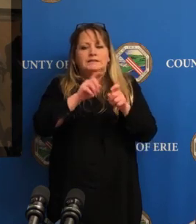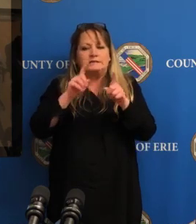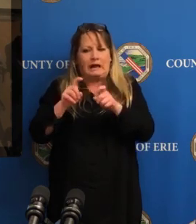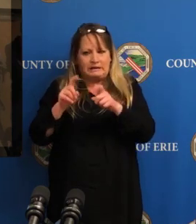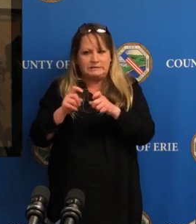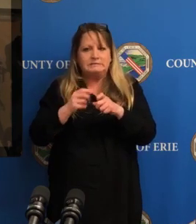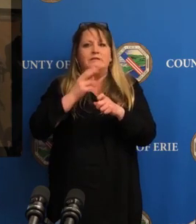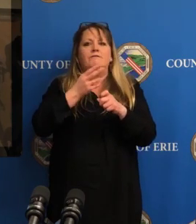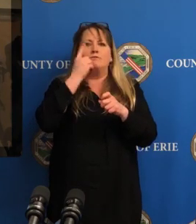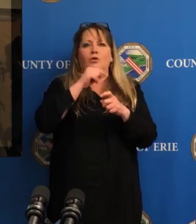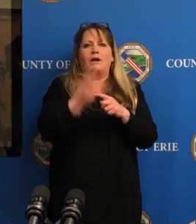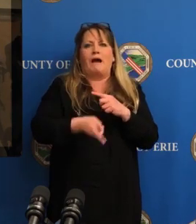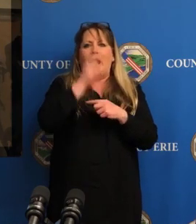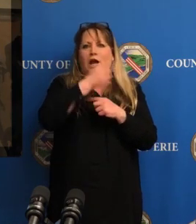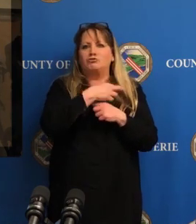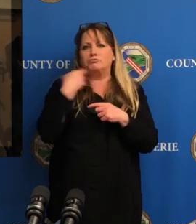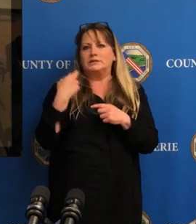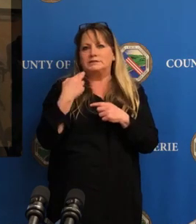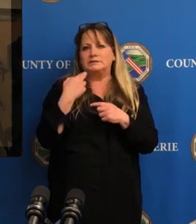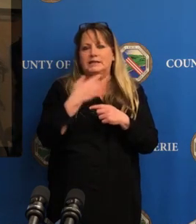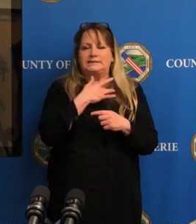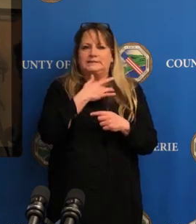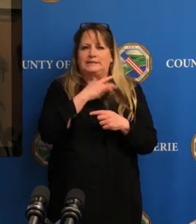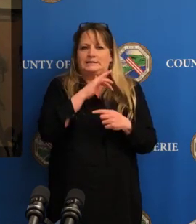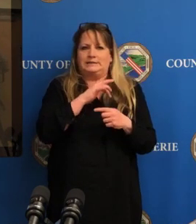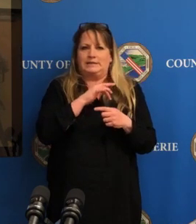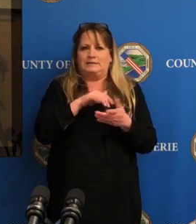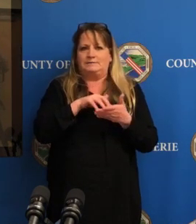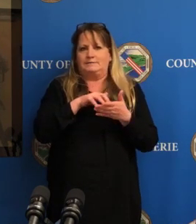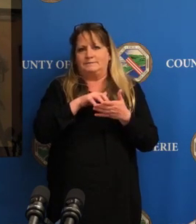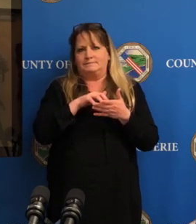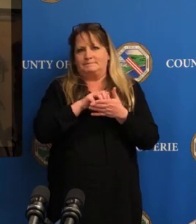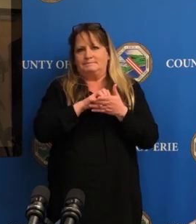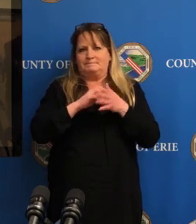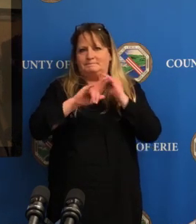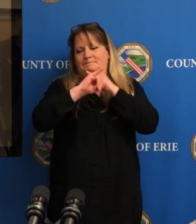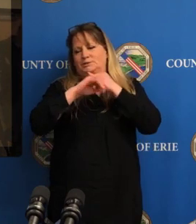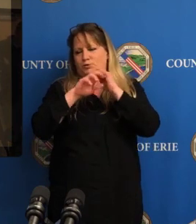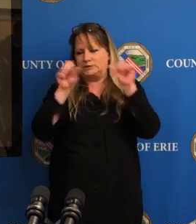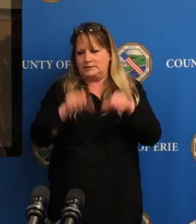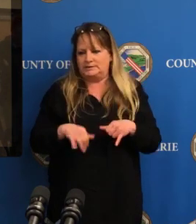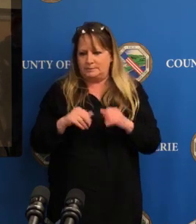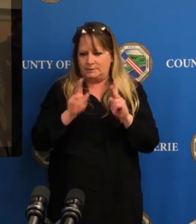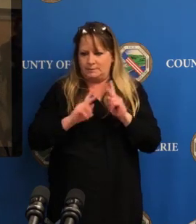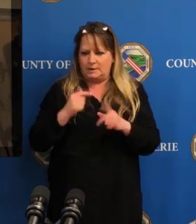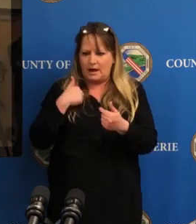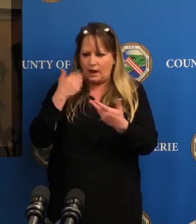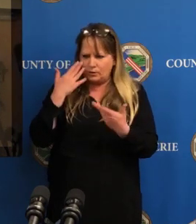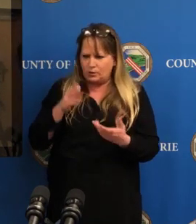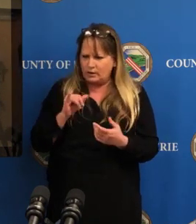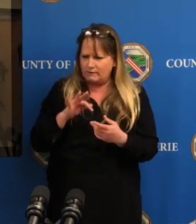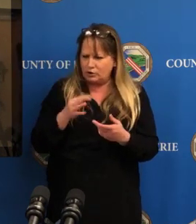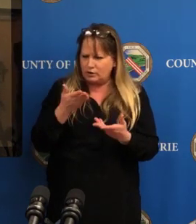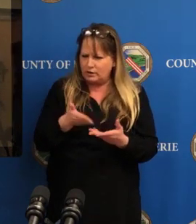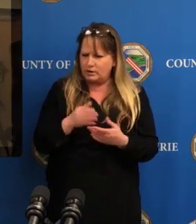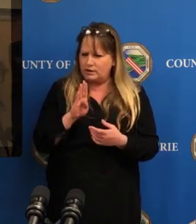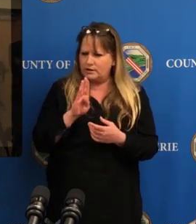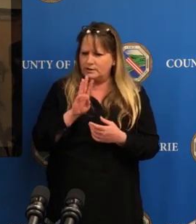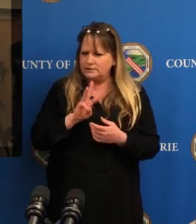are at high risk and sensitive individuals. Next question. I'm not certain if they're on the line. WBFO